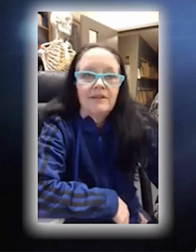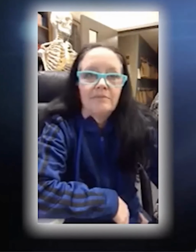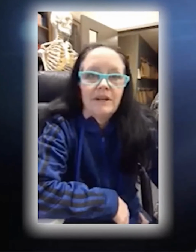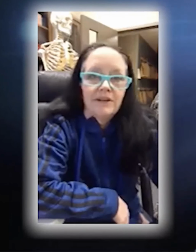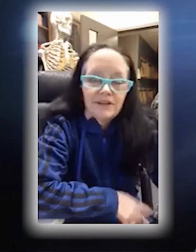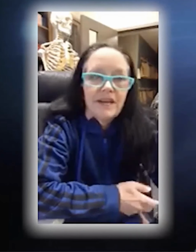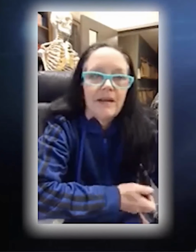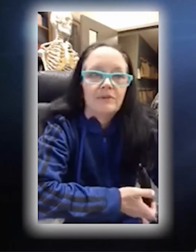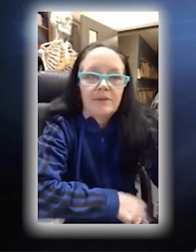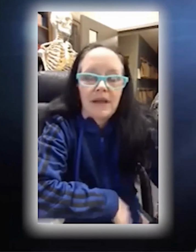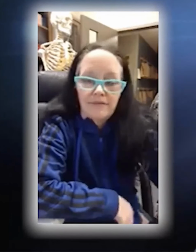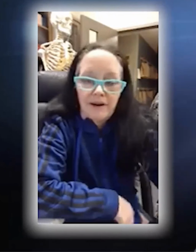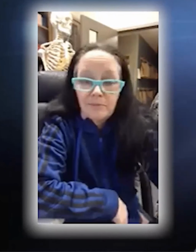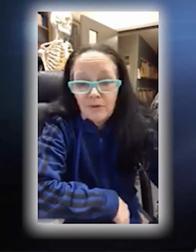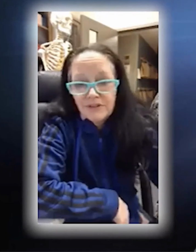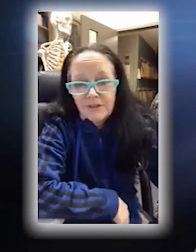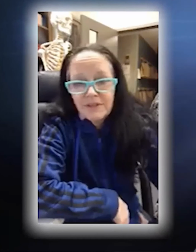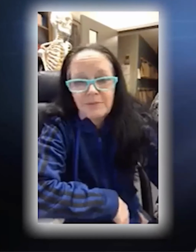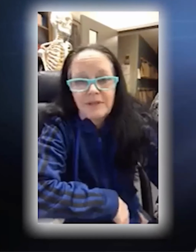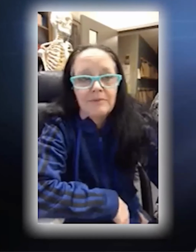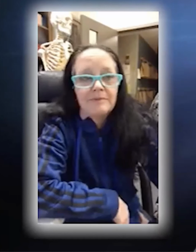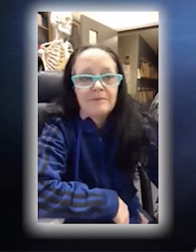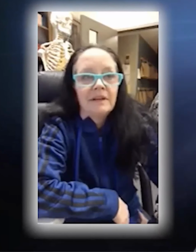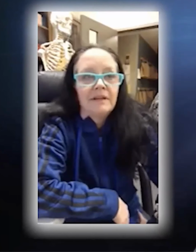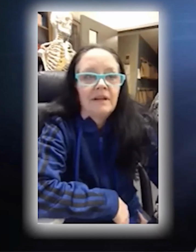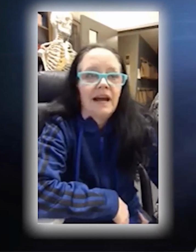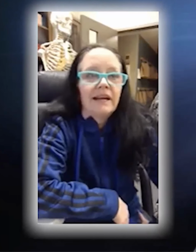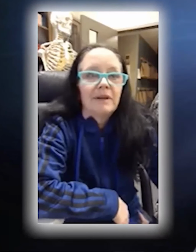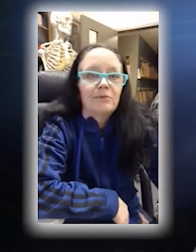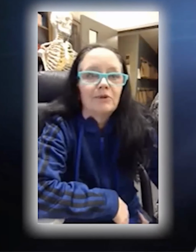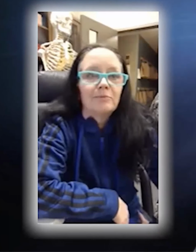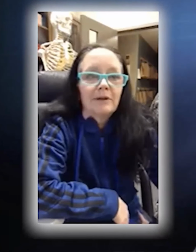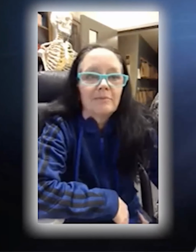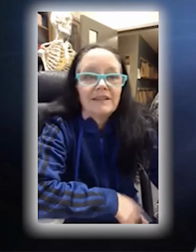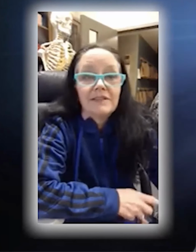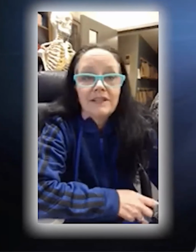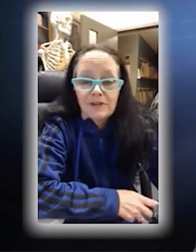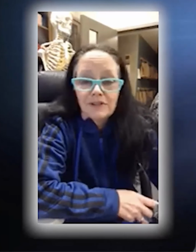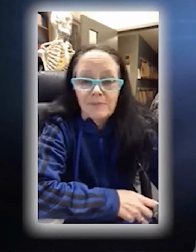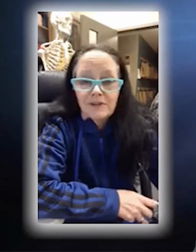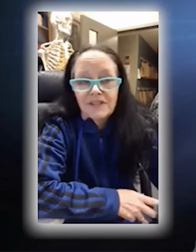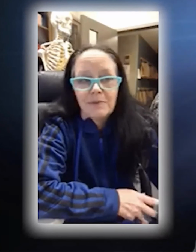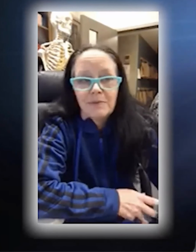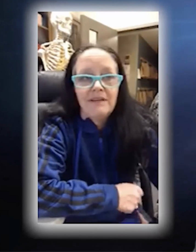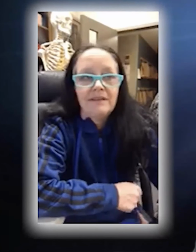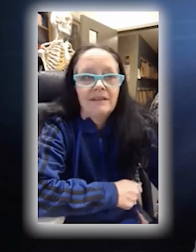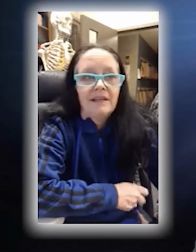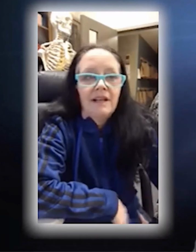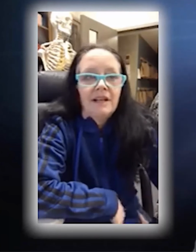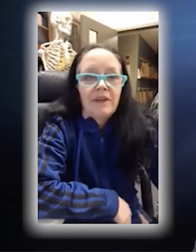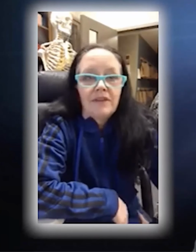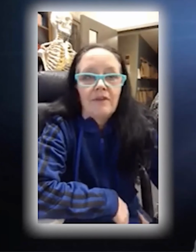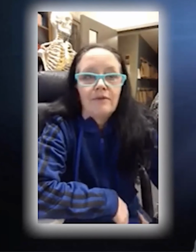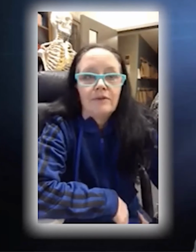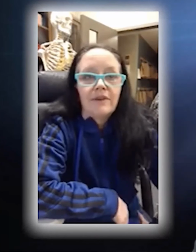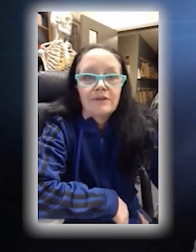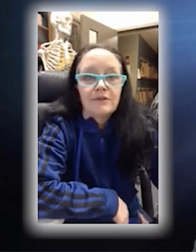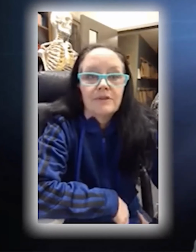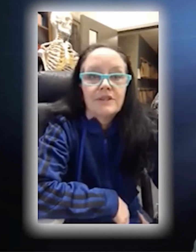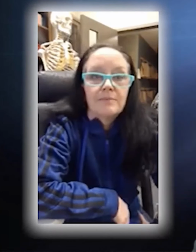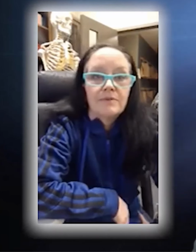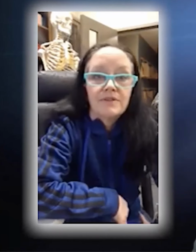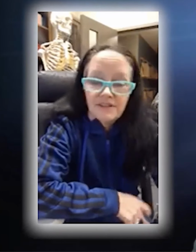part in being a good example and behave harmonious amidst people. I can make the world better by listening twice as much as I speak, being thoughtful